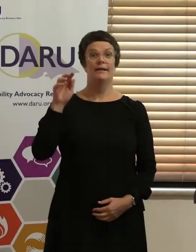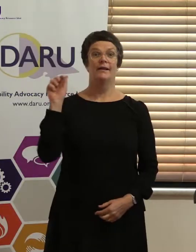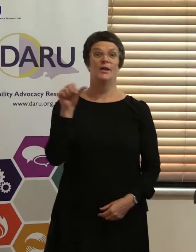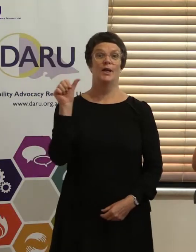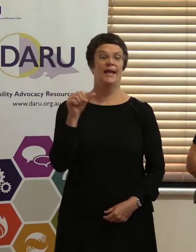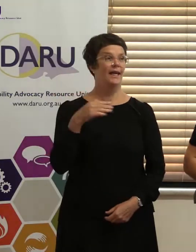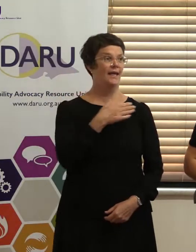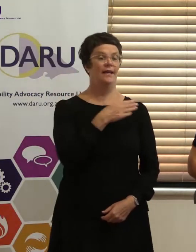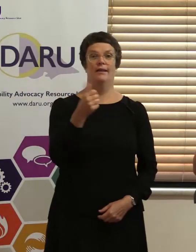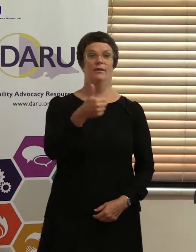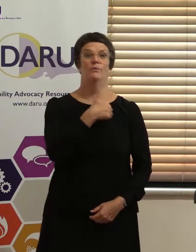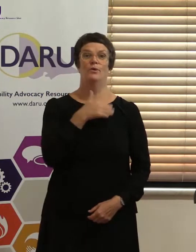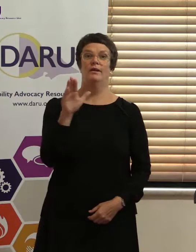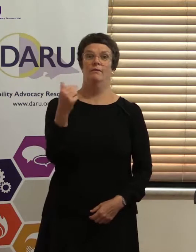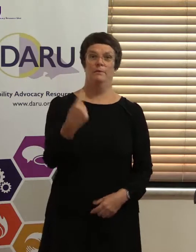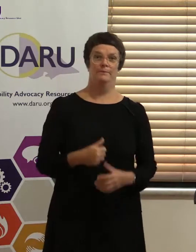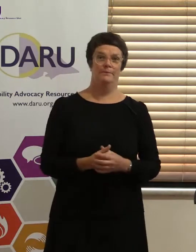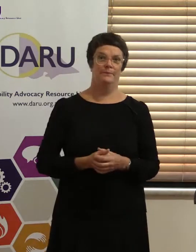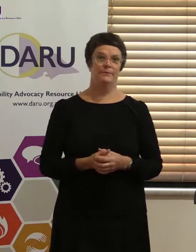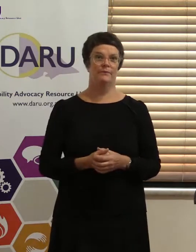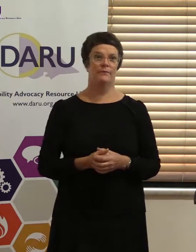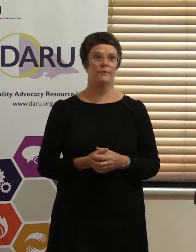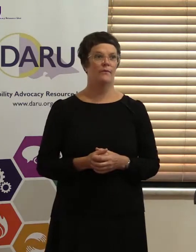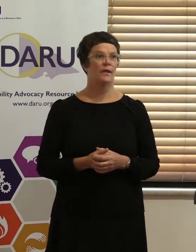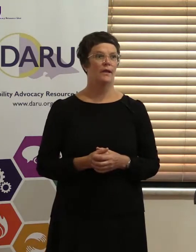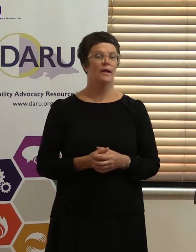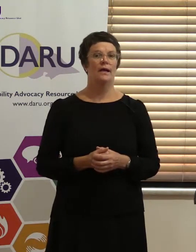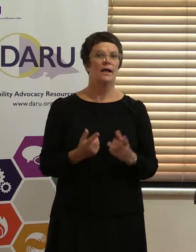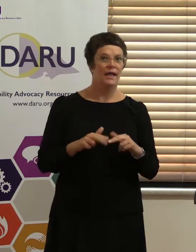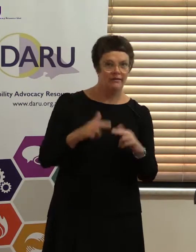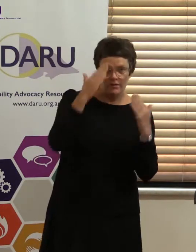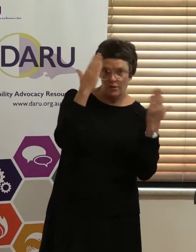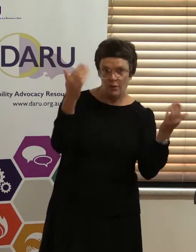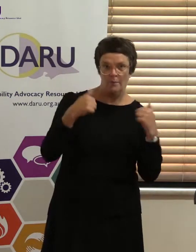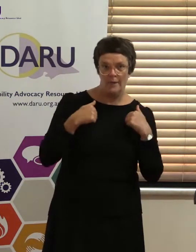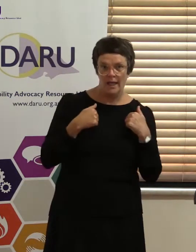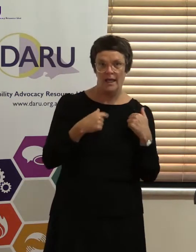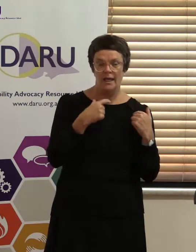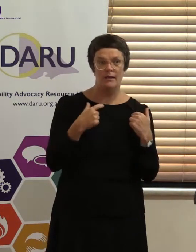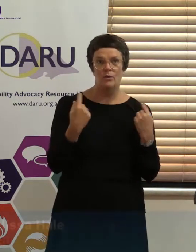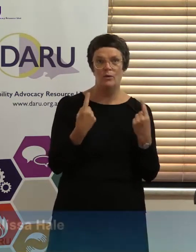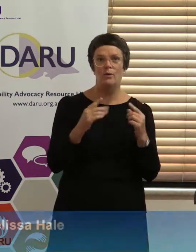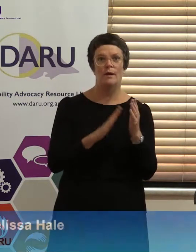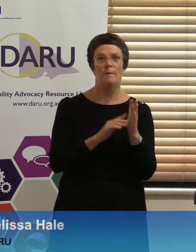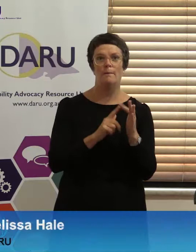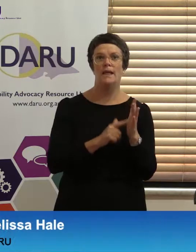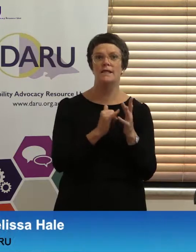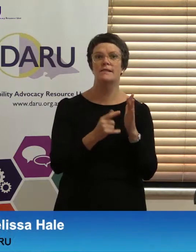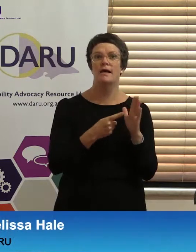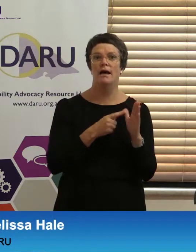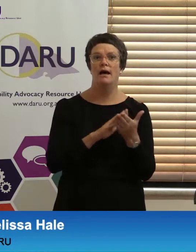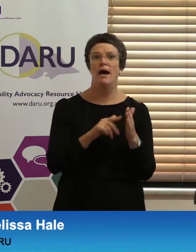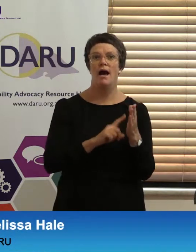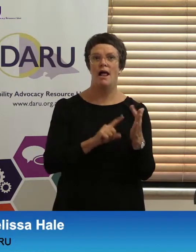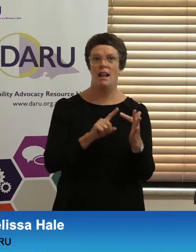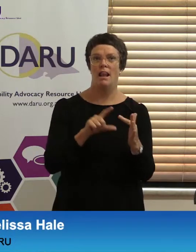Okay. Good morning, everyone. For those of you who don't know me, my name is Melissa Hale, and I am the coordinator of